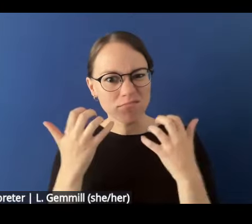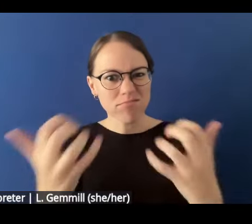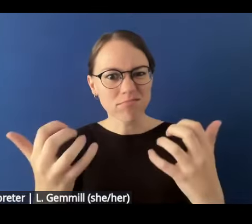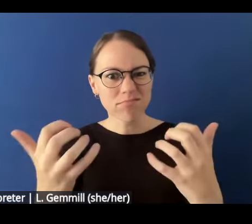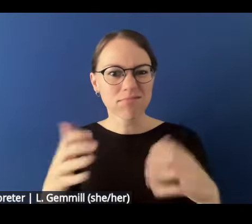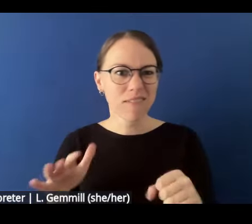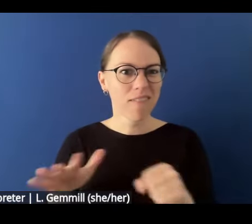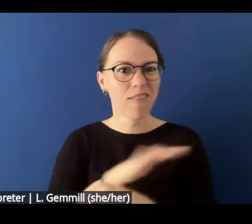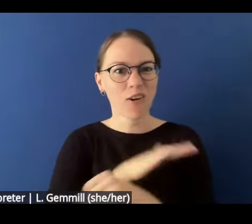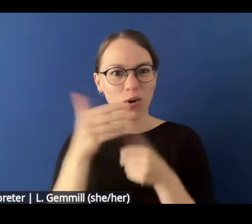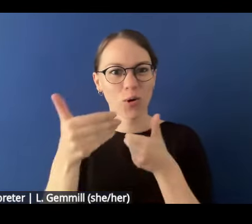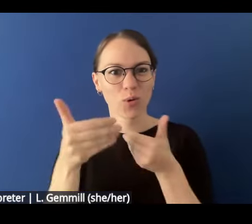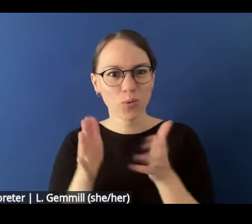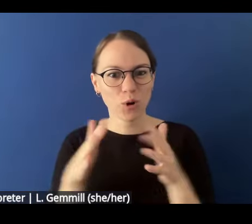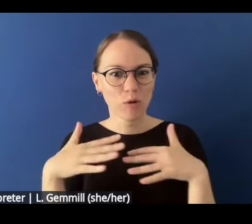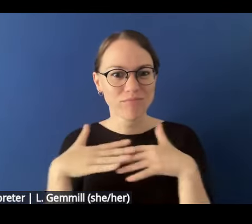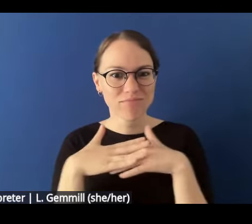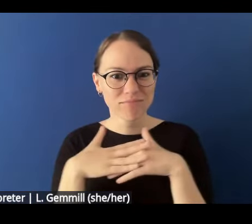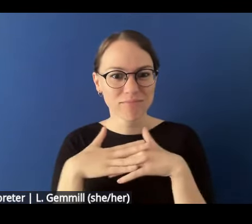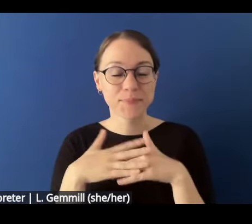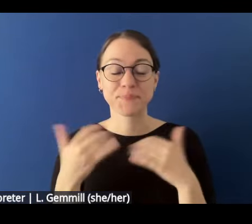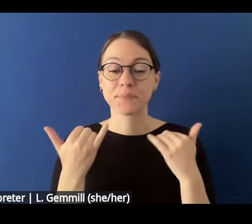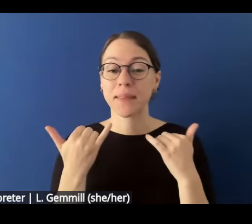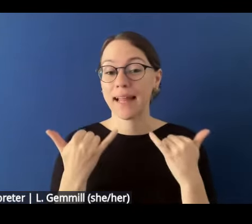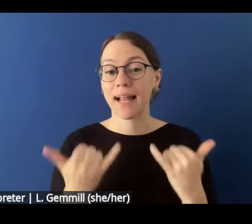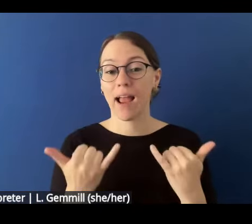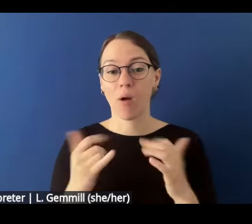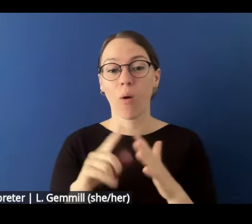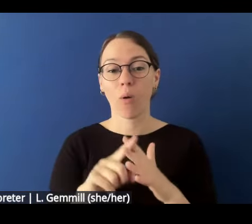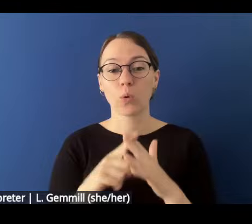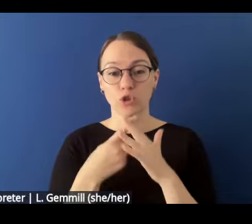We are going to begin with public comment.